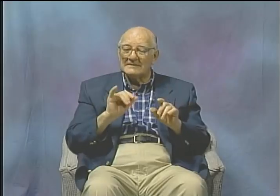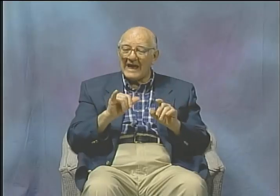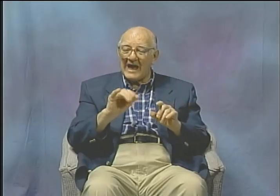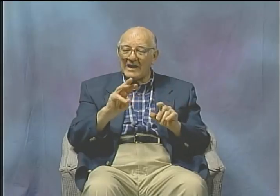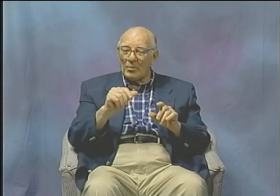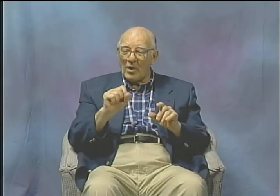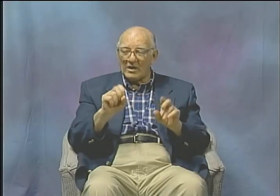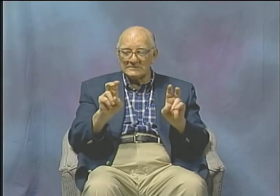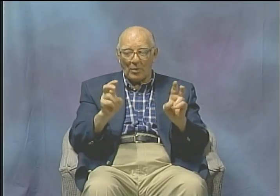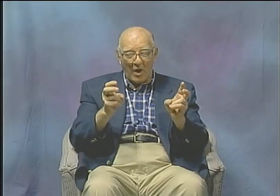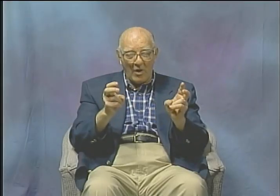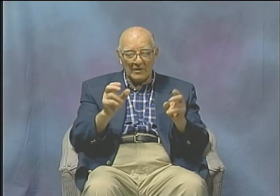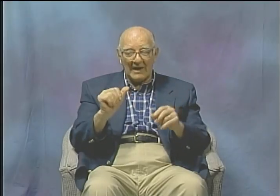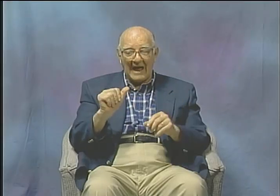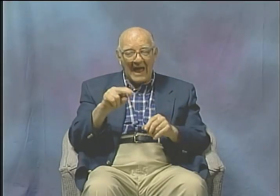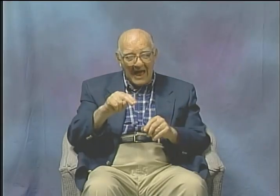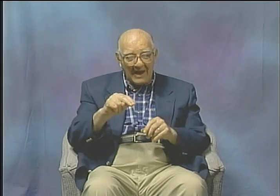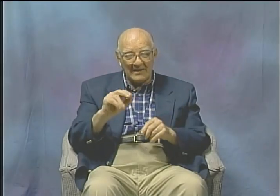that was, quote, an